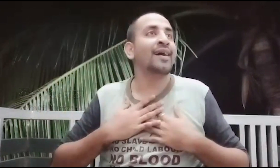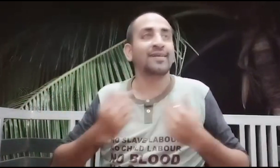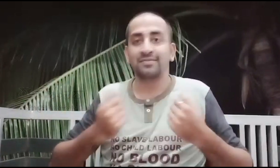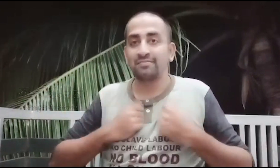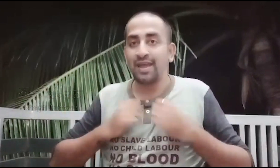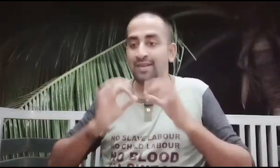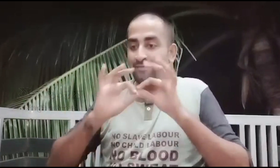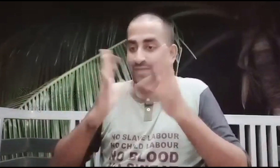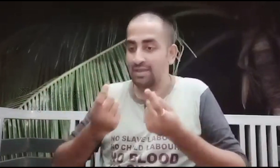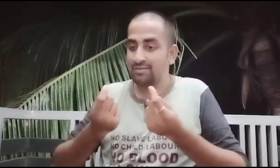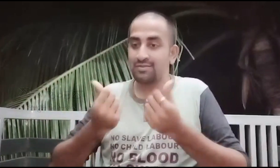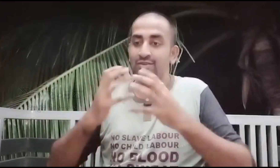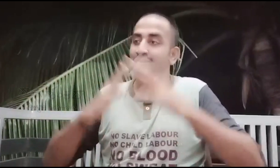He was so happy.